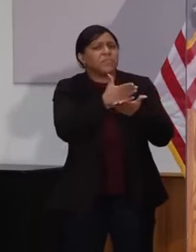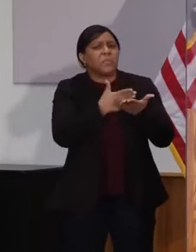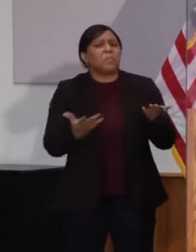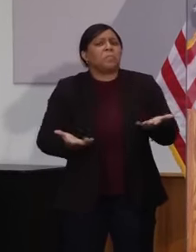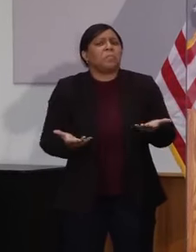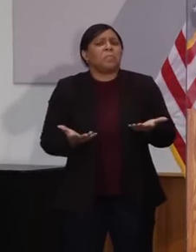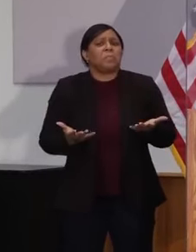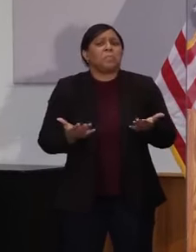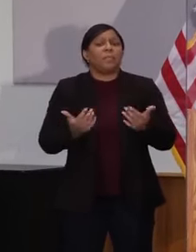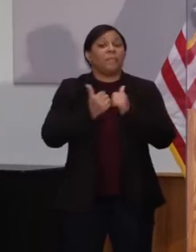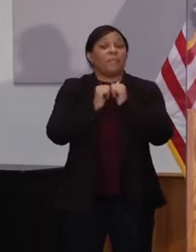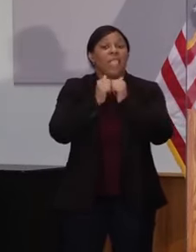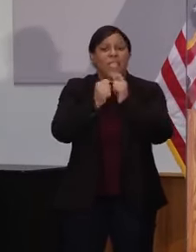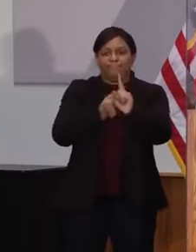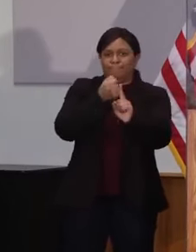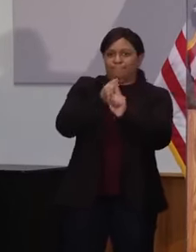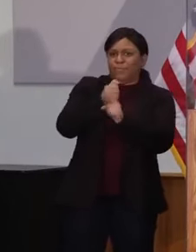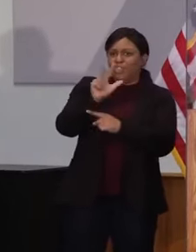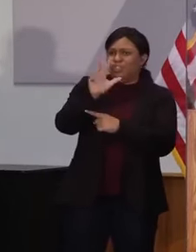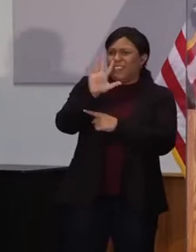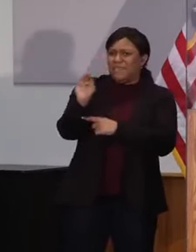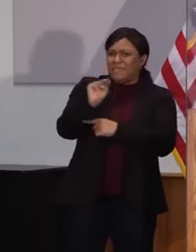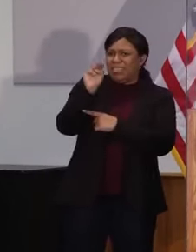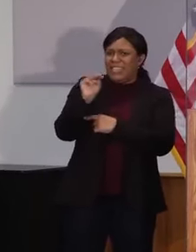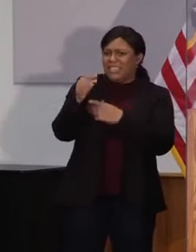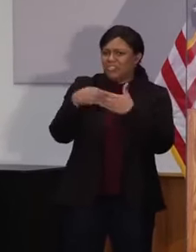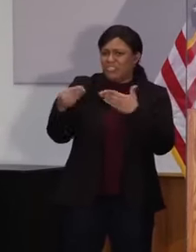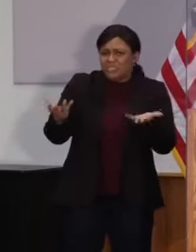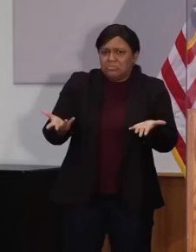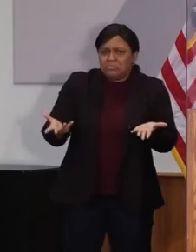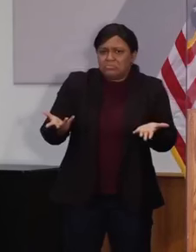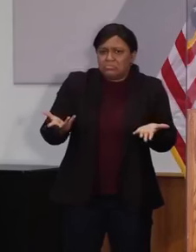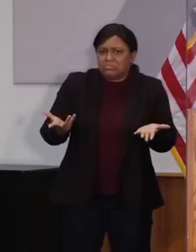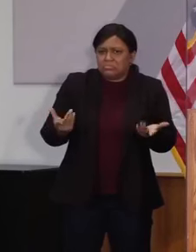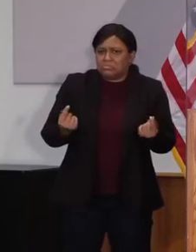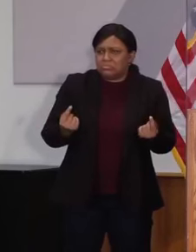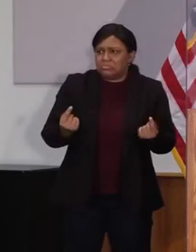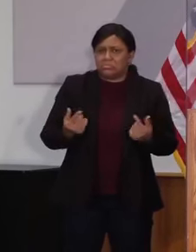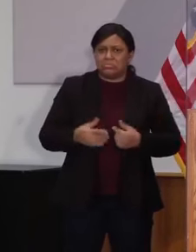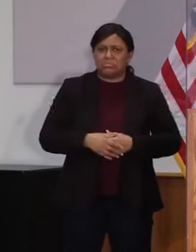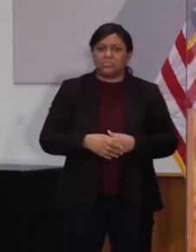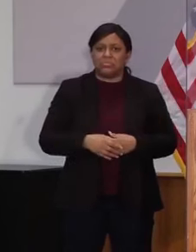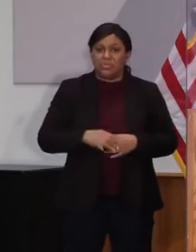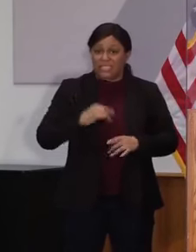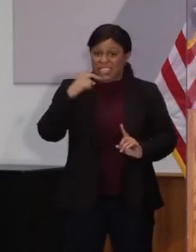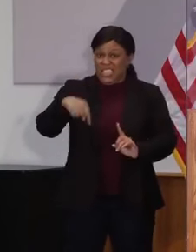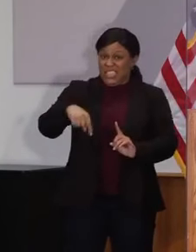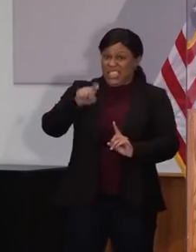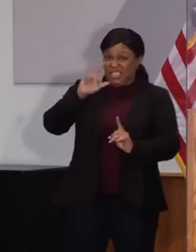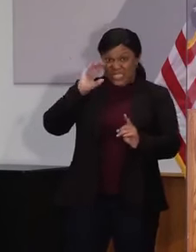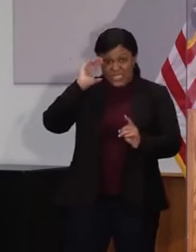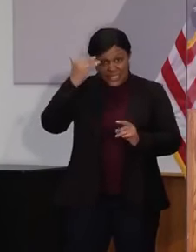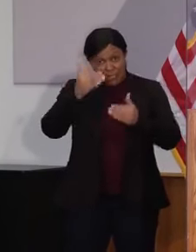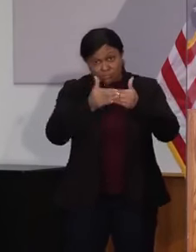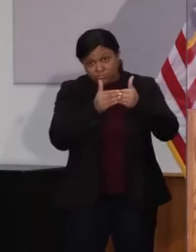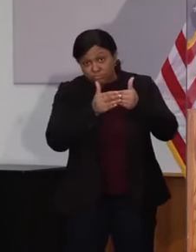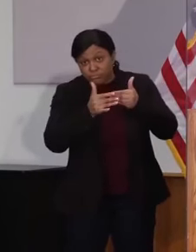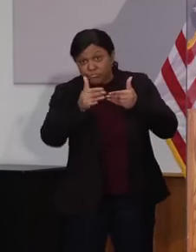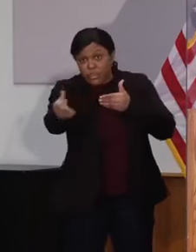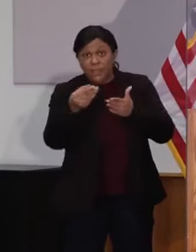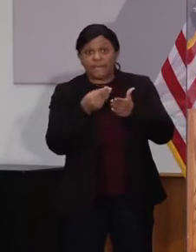you landed on that number. And it seems to also seem as though this is looking to be a long-term fund beyond